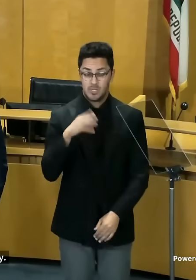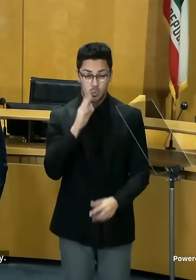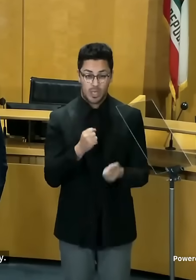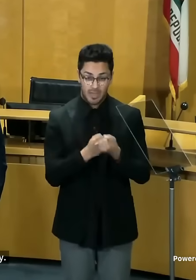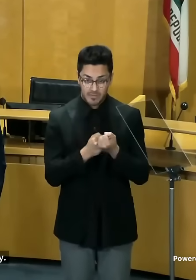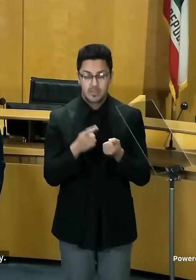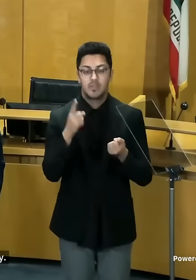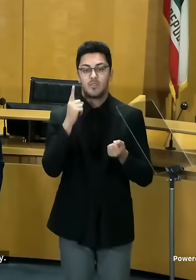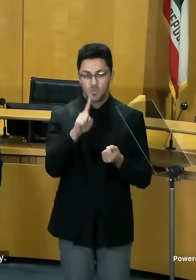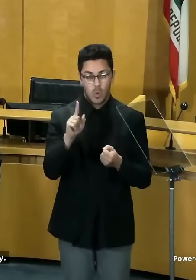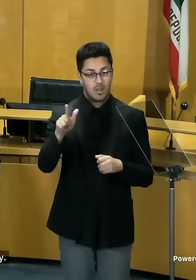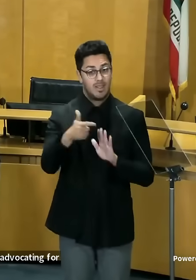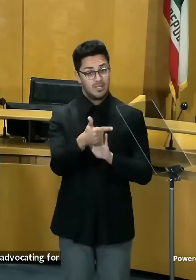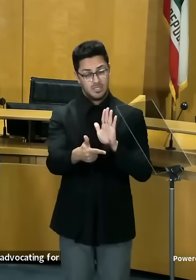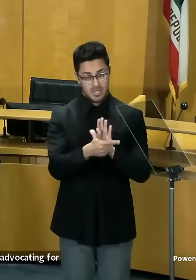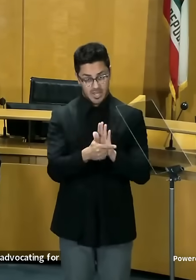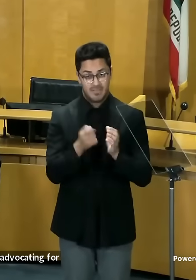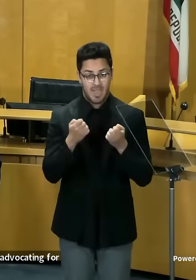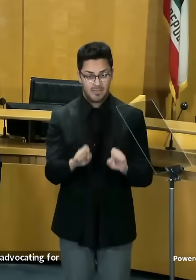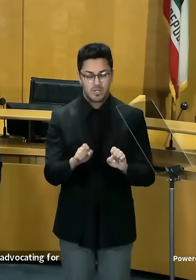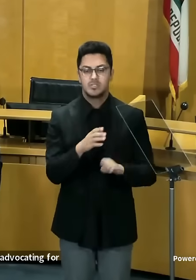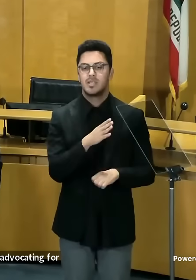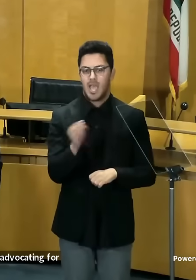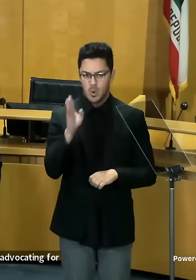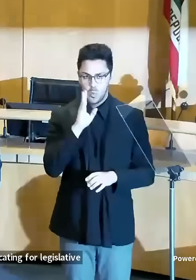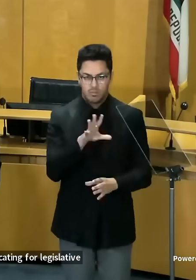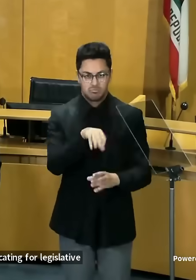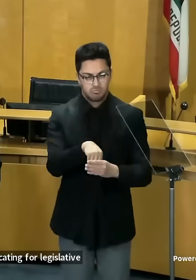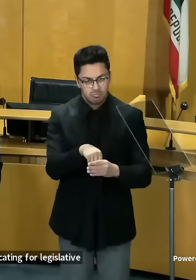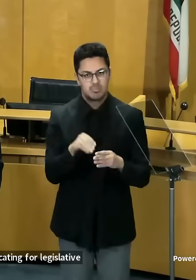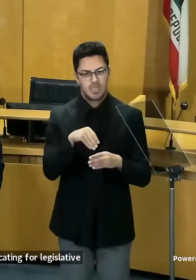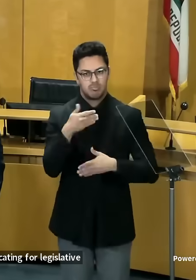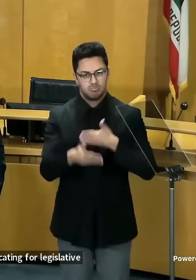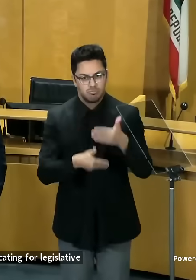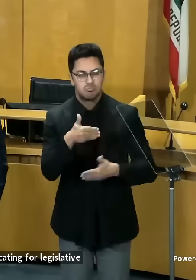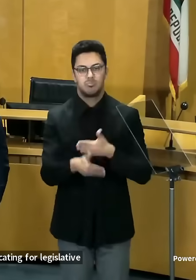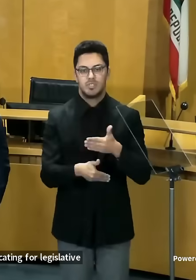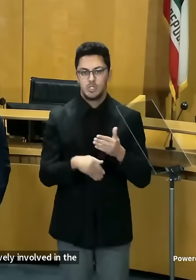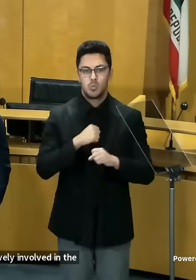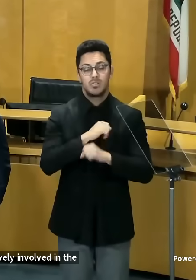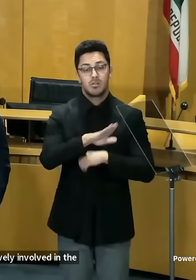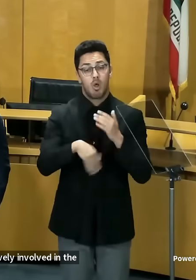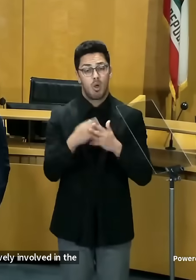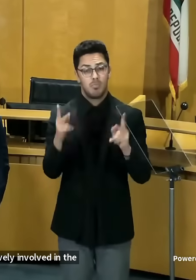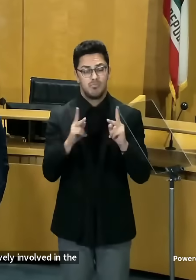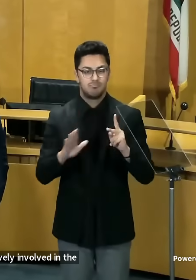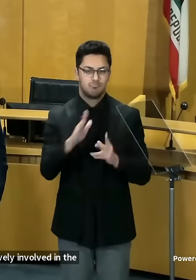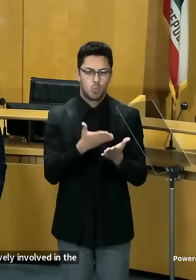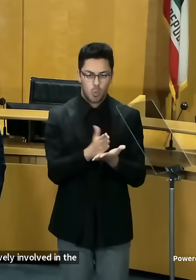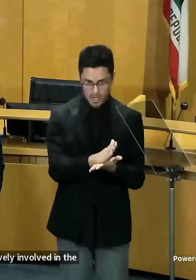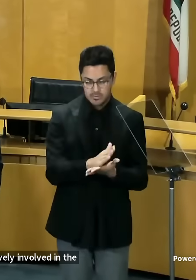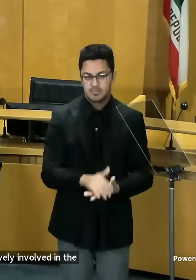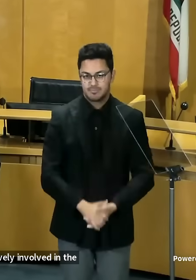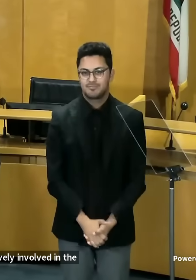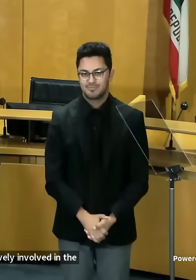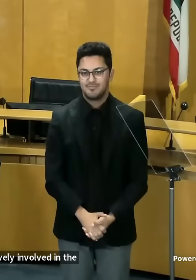legislative efforts and will remain actively involved in the movement to protect all individuals' rights to their likeness.